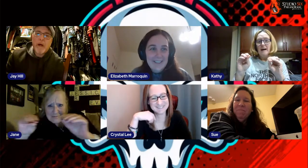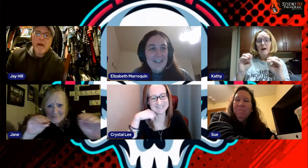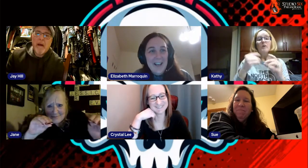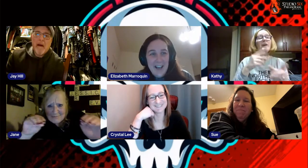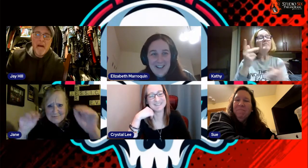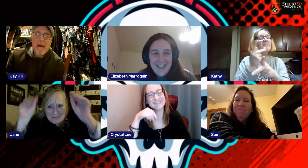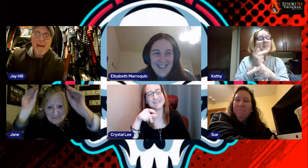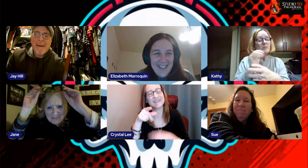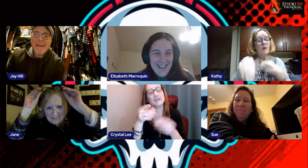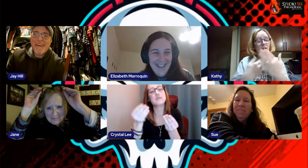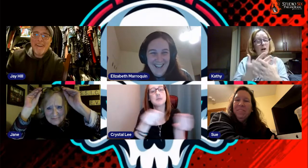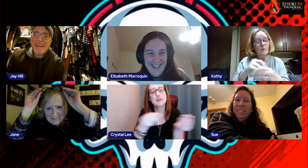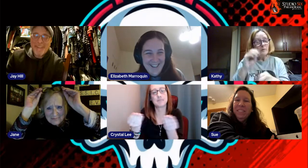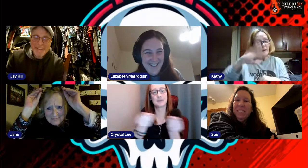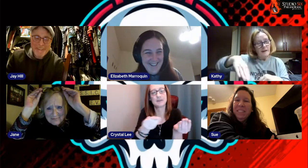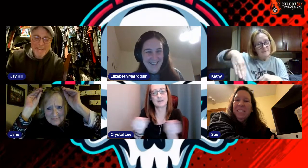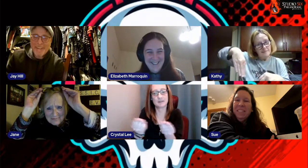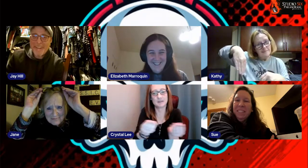yet.